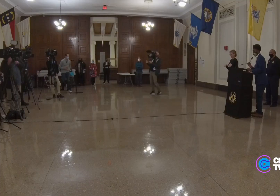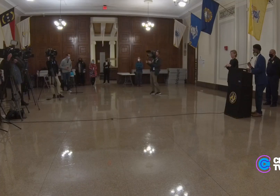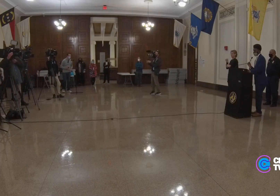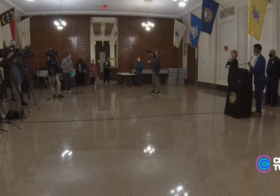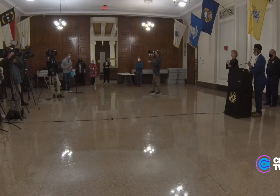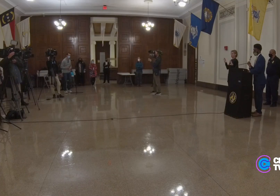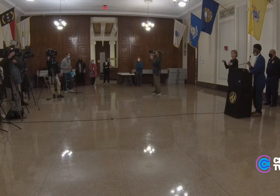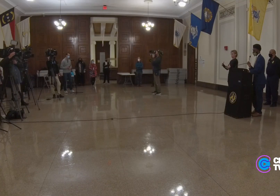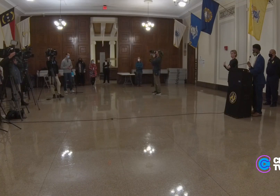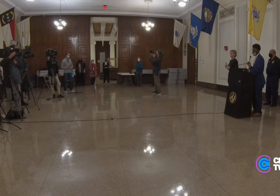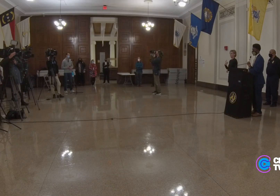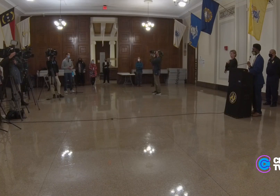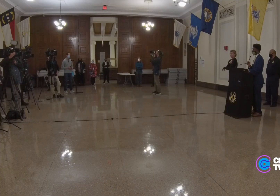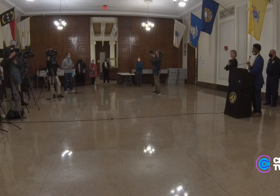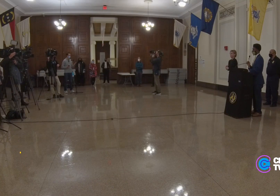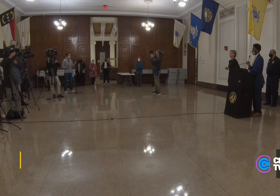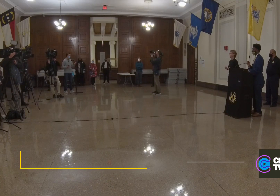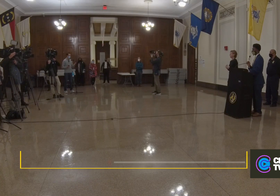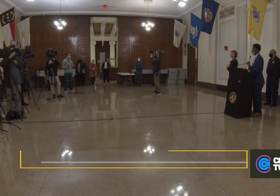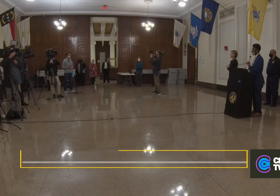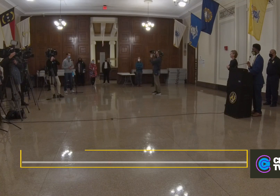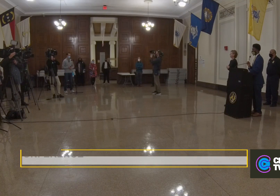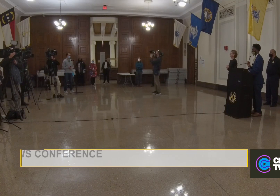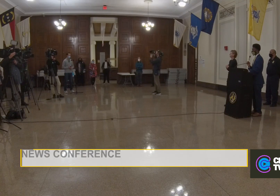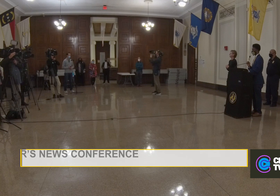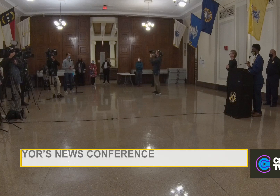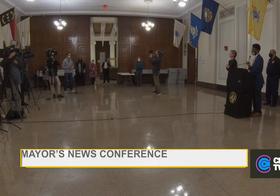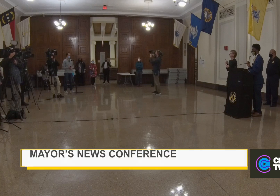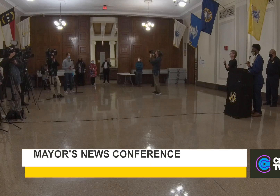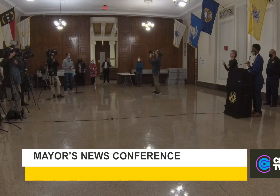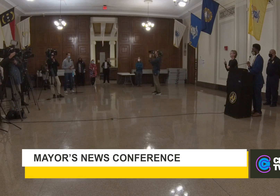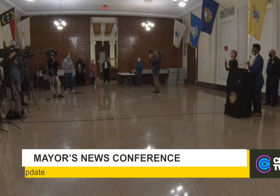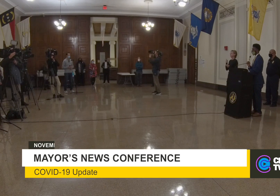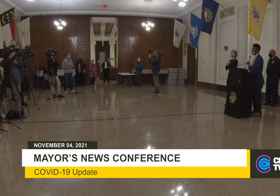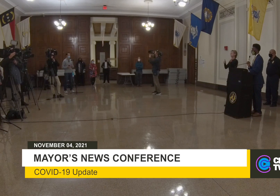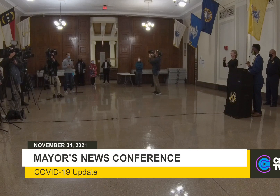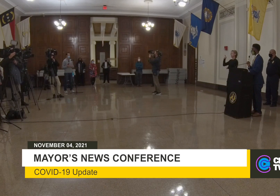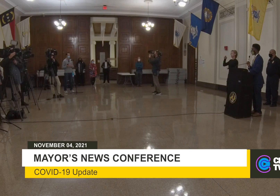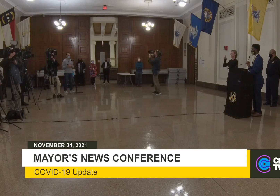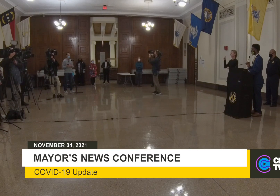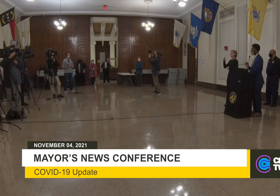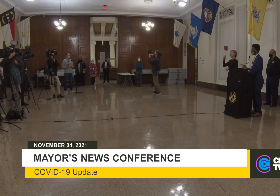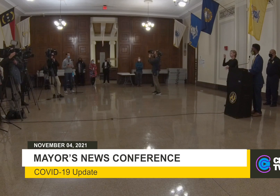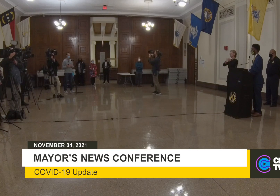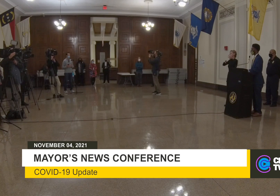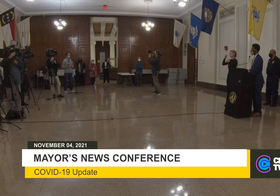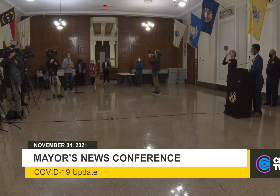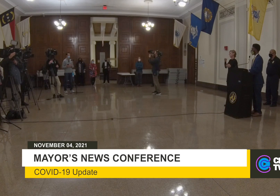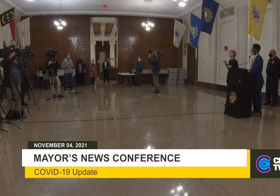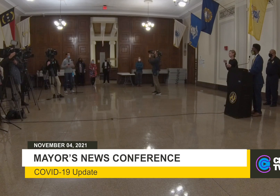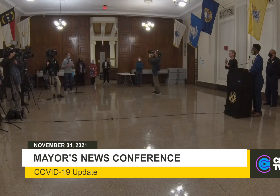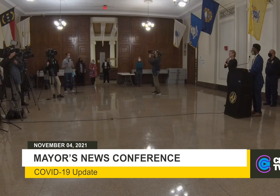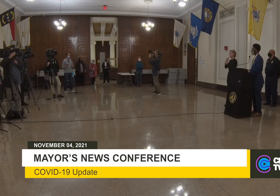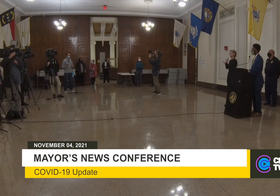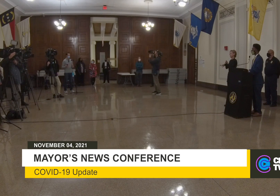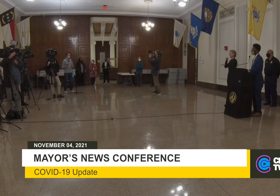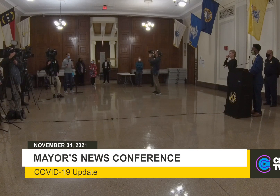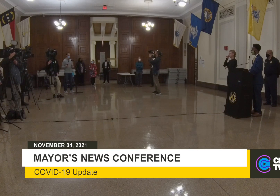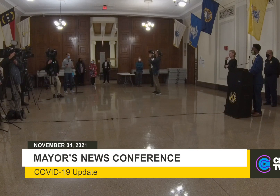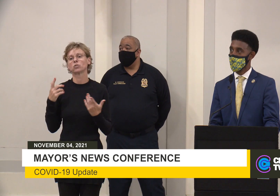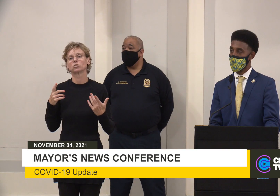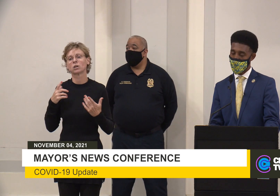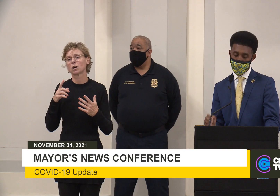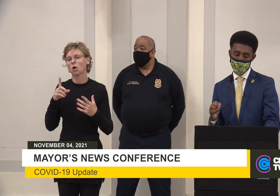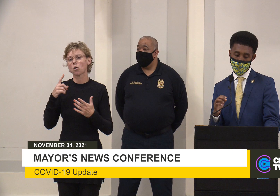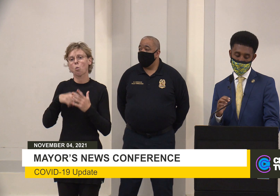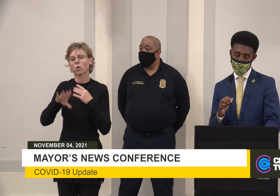For Mayor Scott, Yes, sir. Curious about your reaction to the appeals court decision yesterday and what plans may be in place to ensure public safety in that area